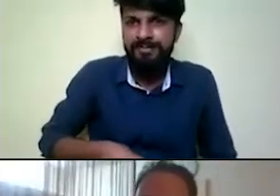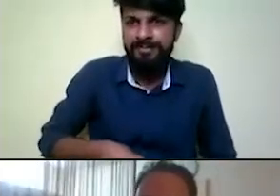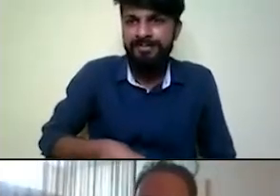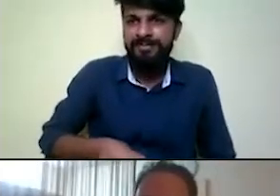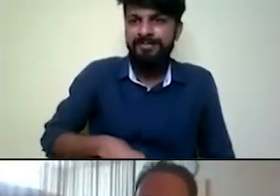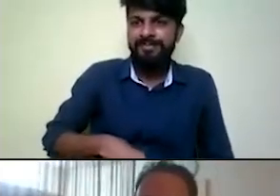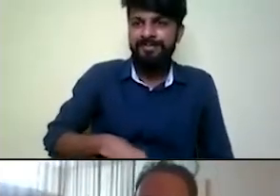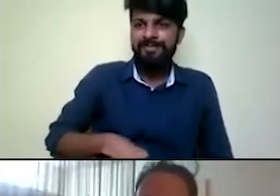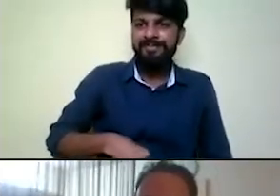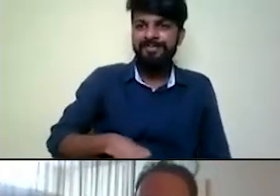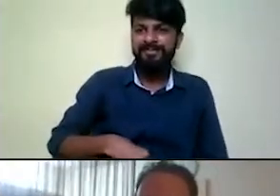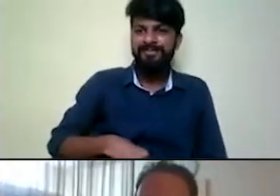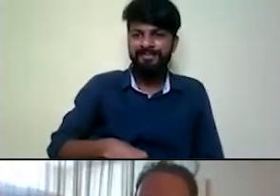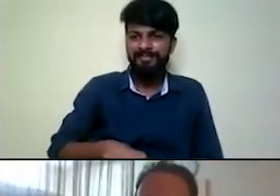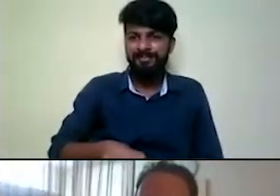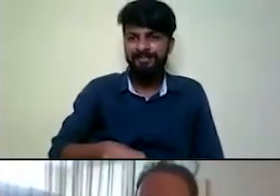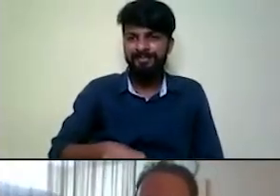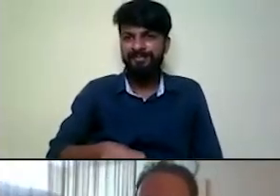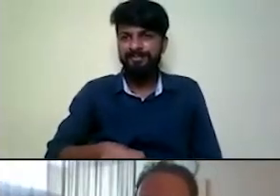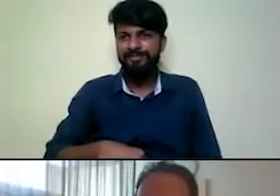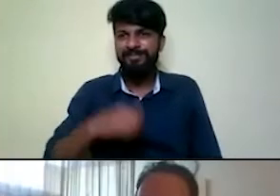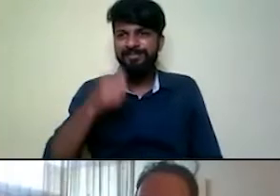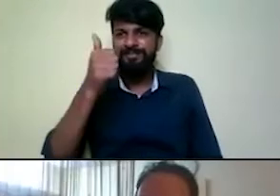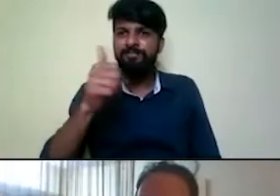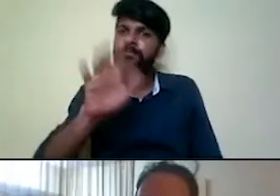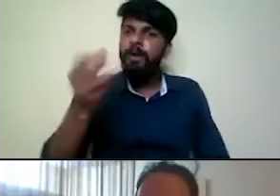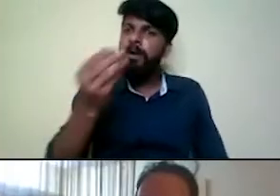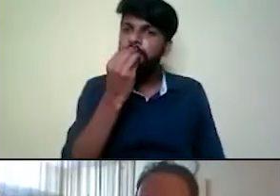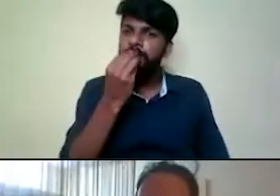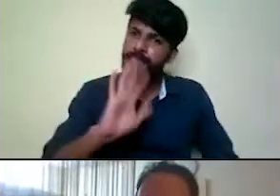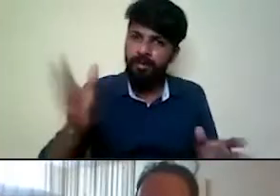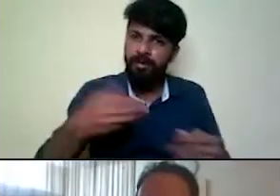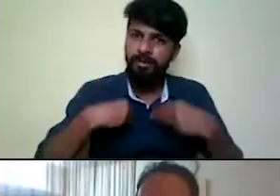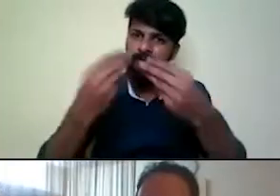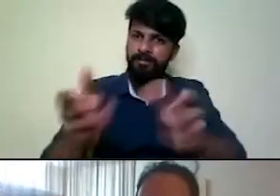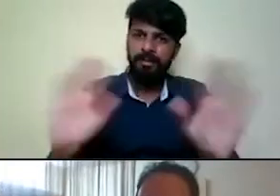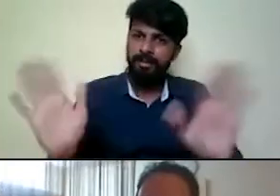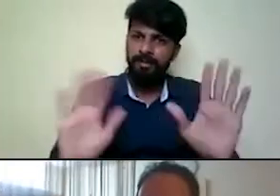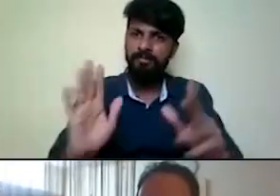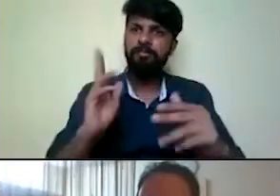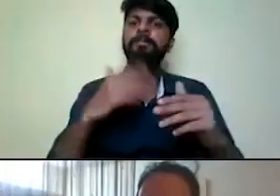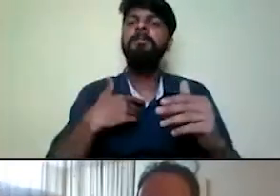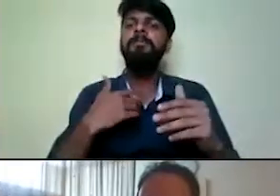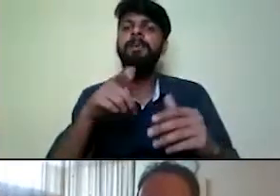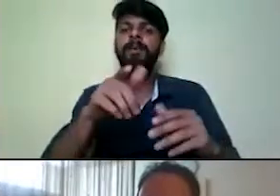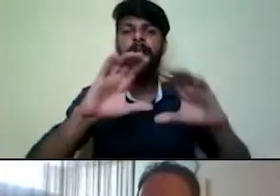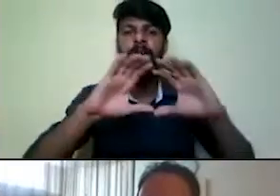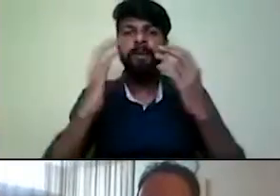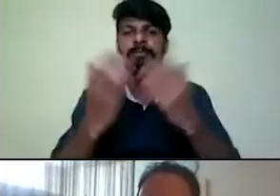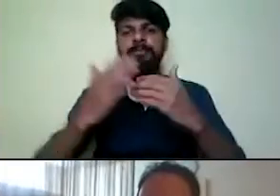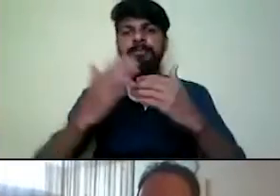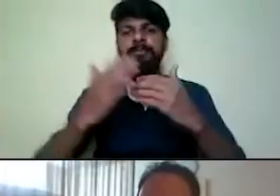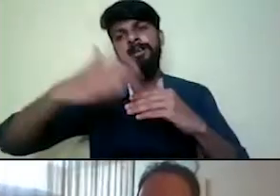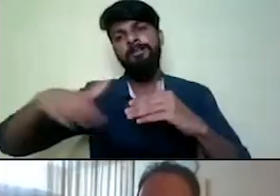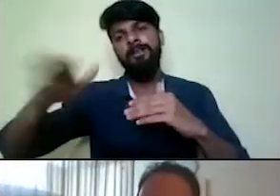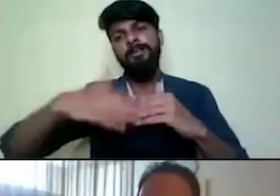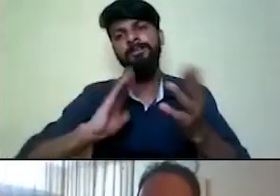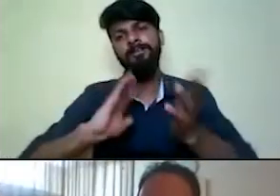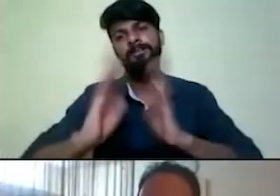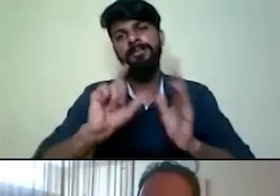moving your hand from your mouth to stomach. So have we